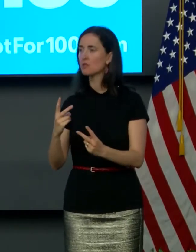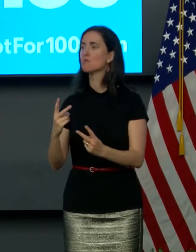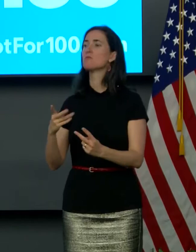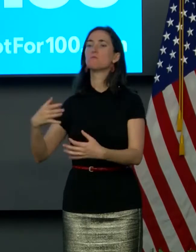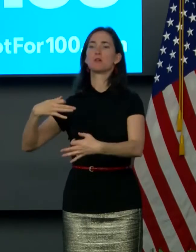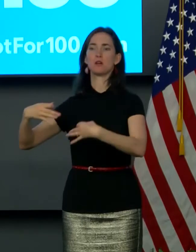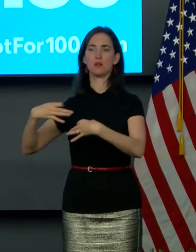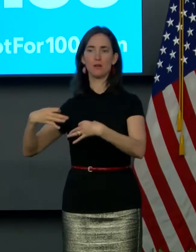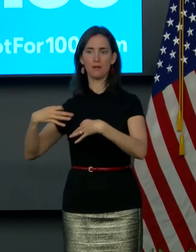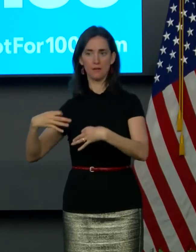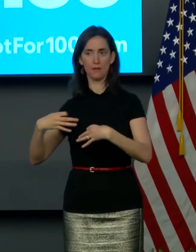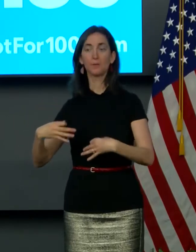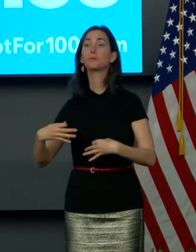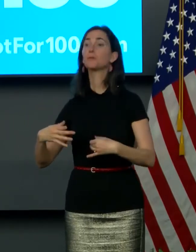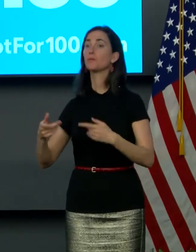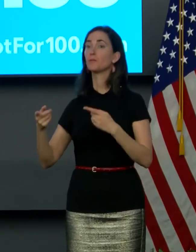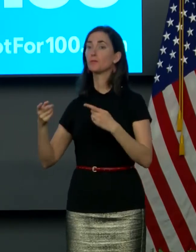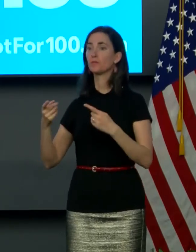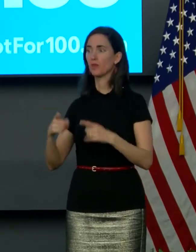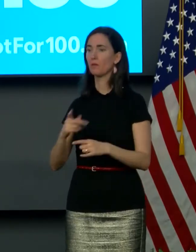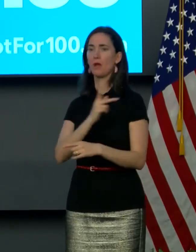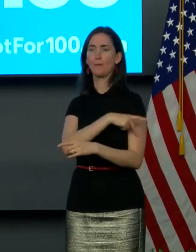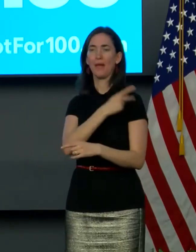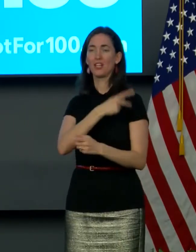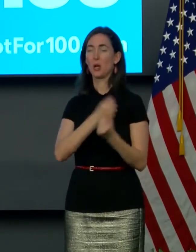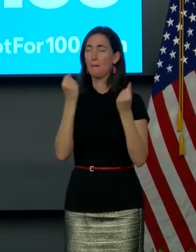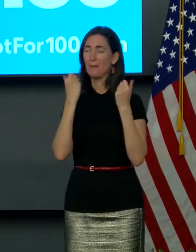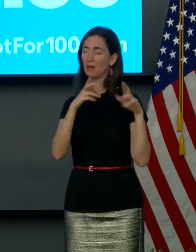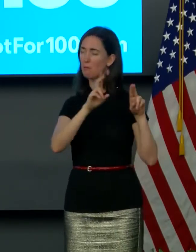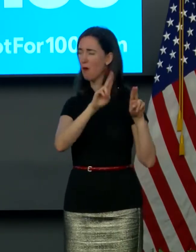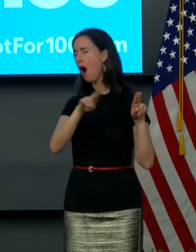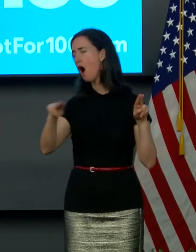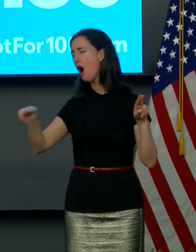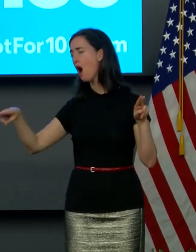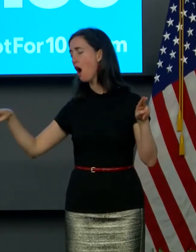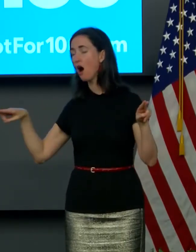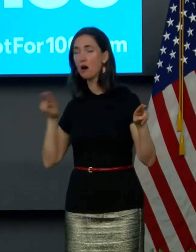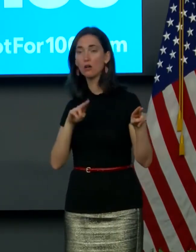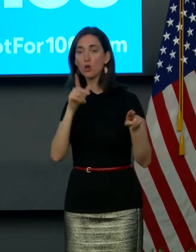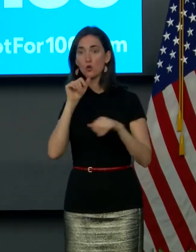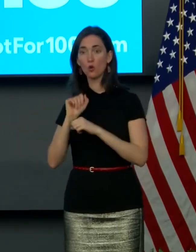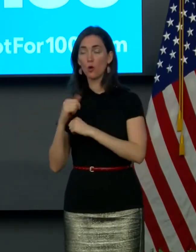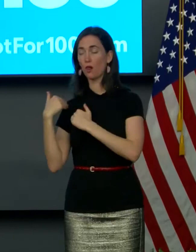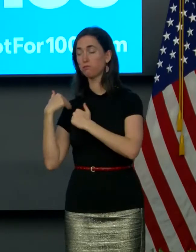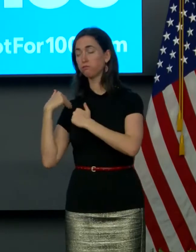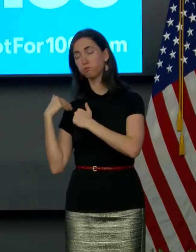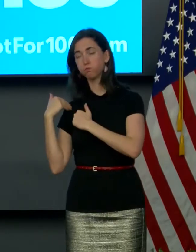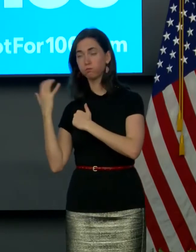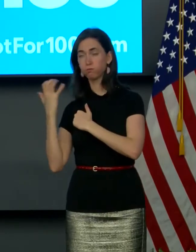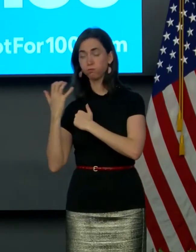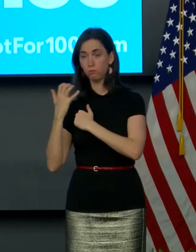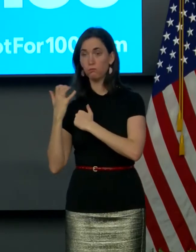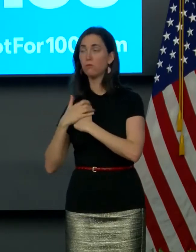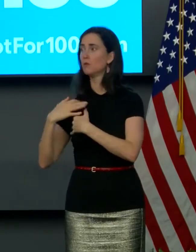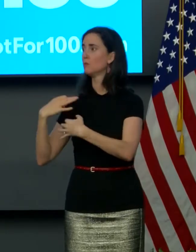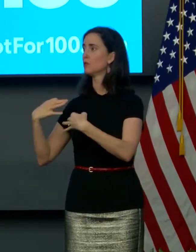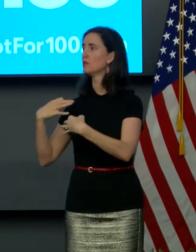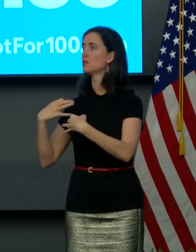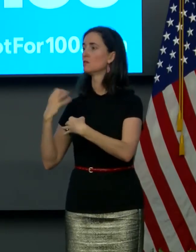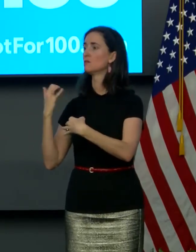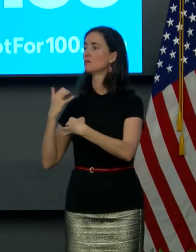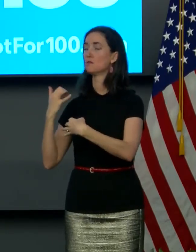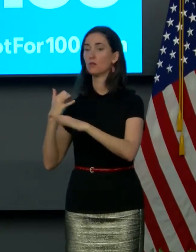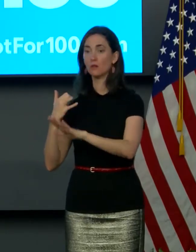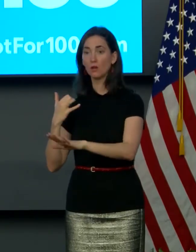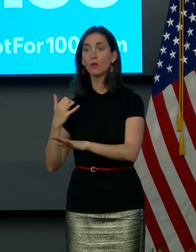of the patient load that we're having across the state of Louisiana. And not just as it relates